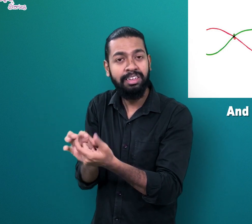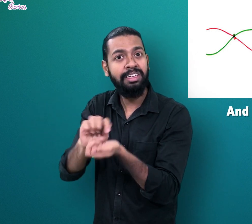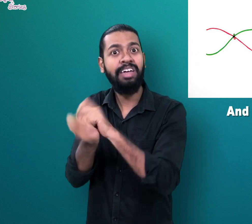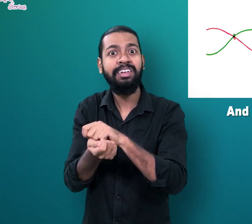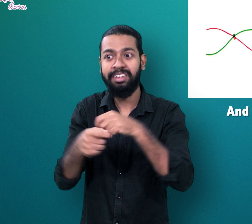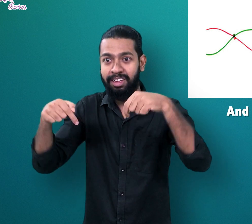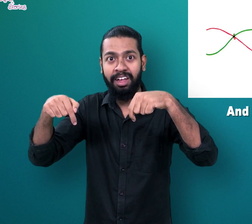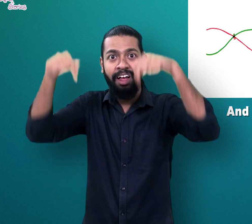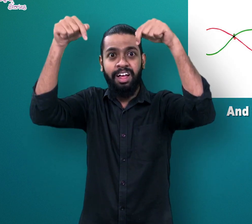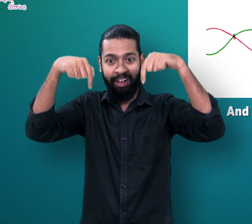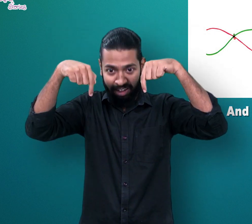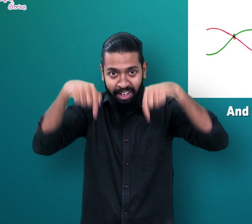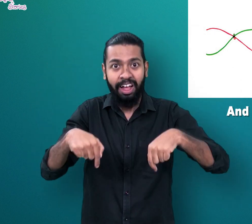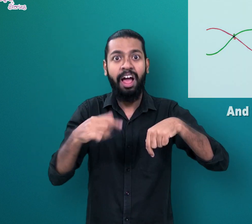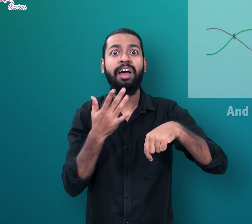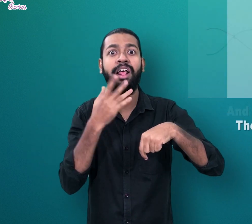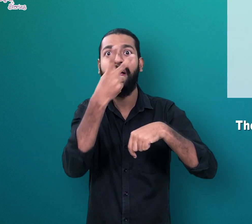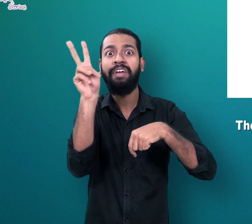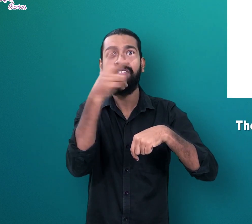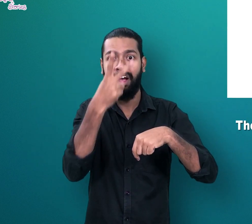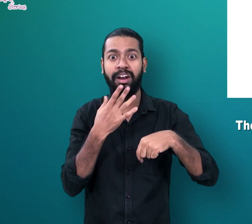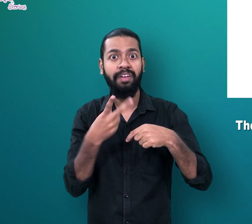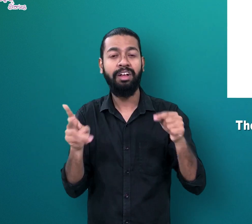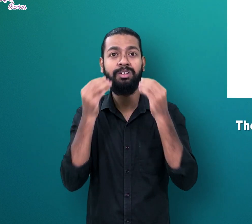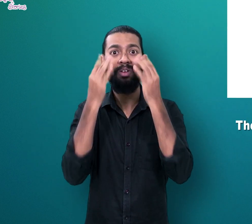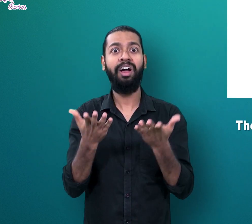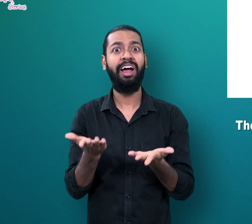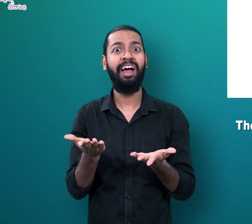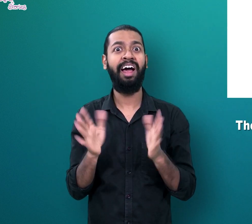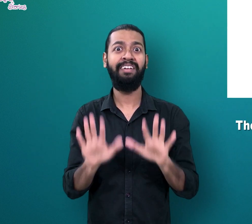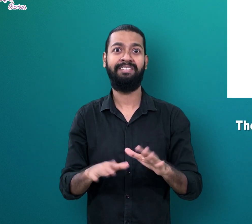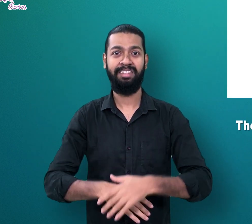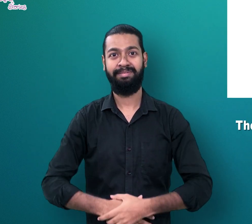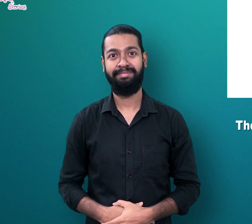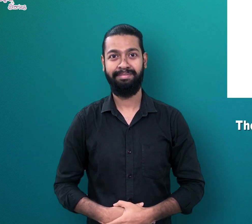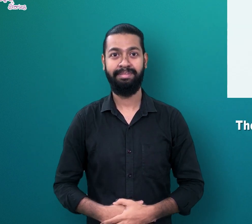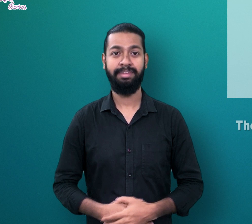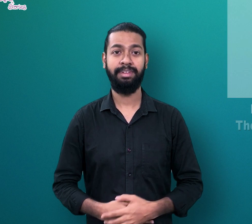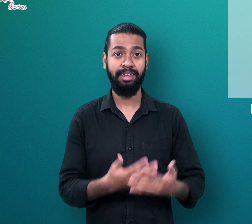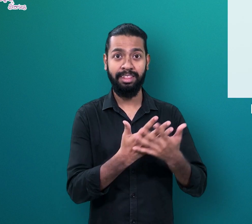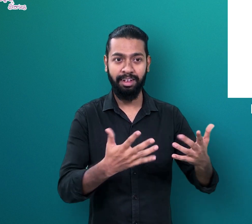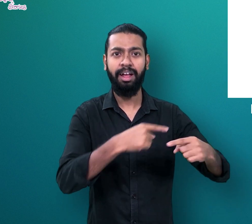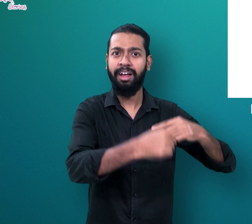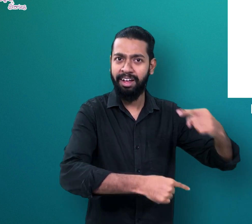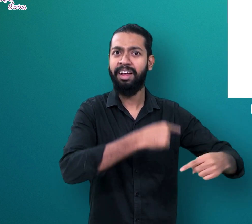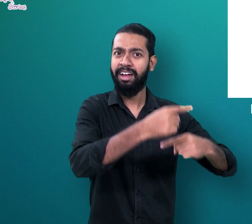And you can slide the box gently across. Surprise, surprise, the wool seems to change color as it comes out of the box.